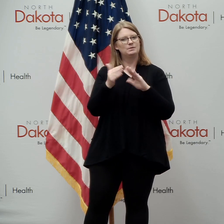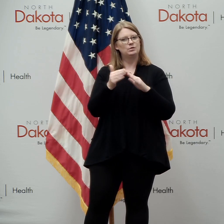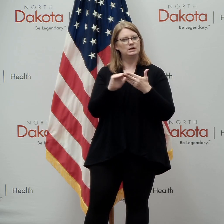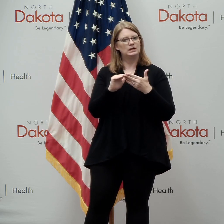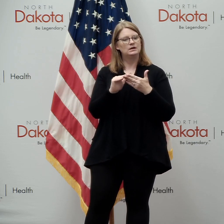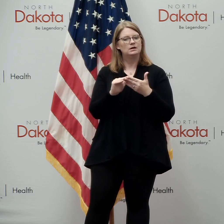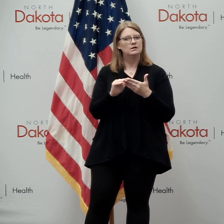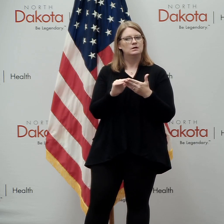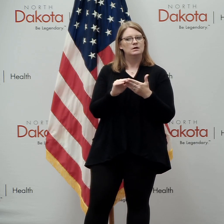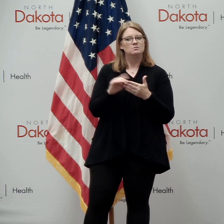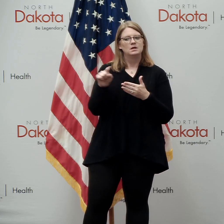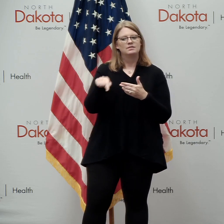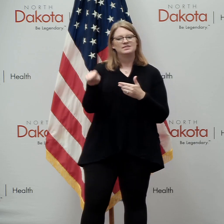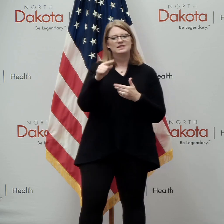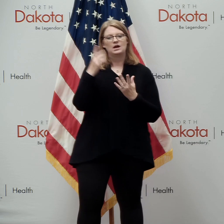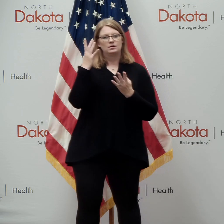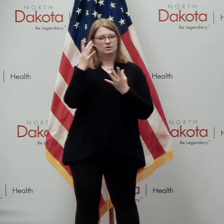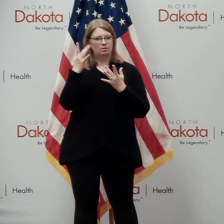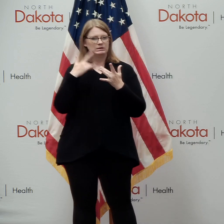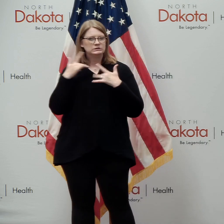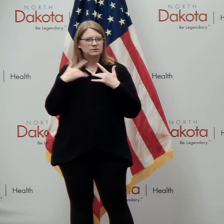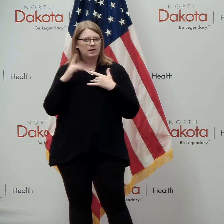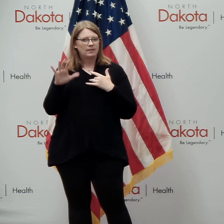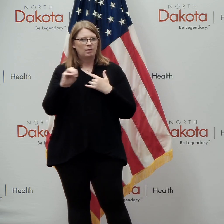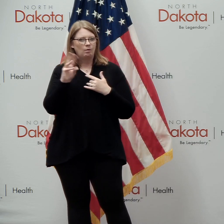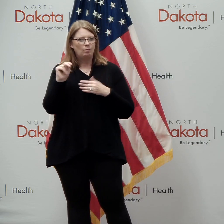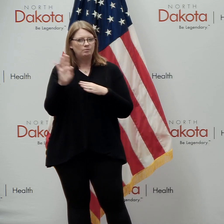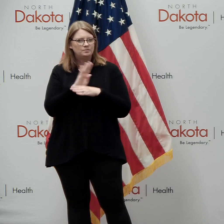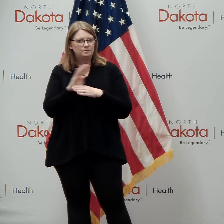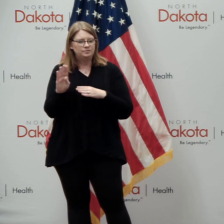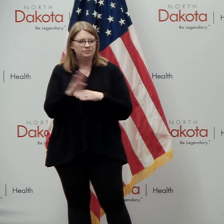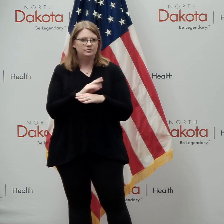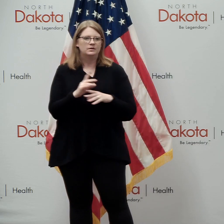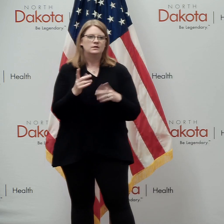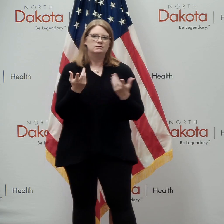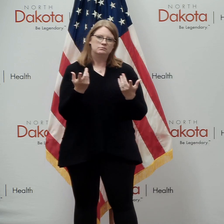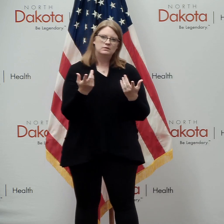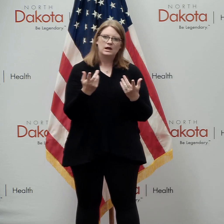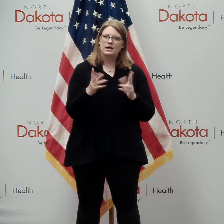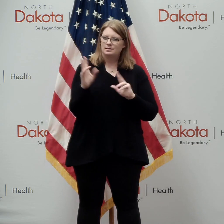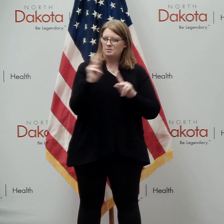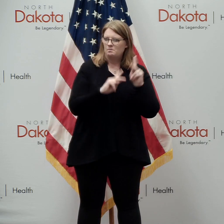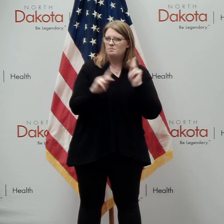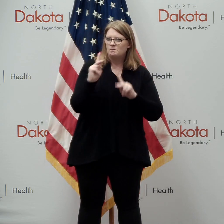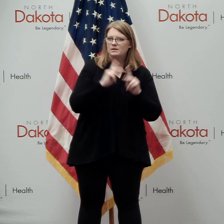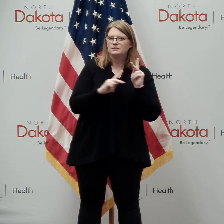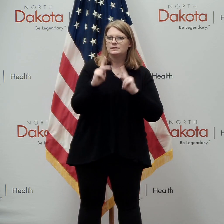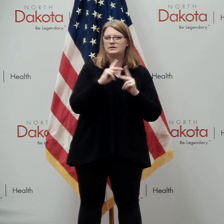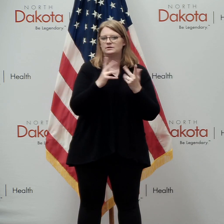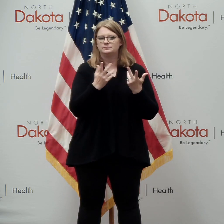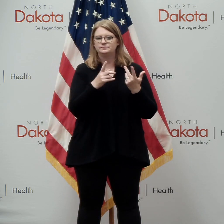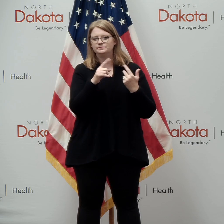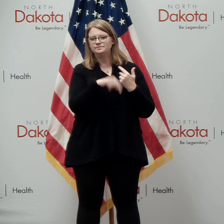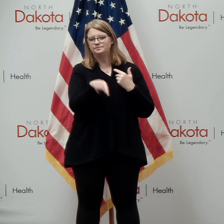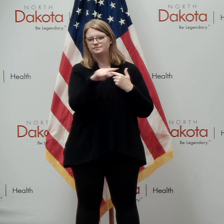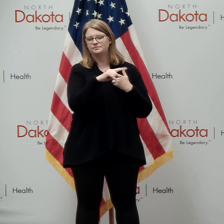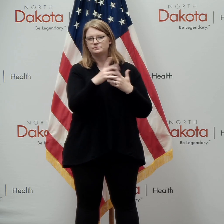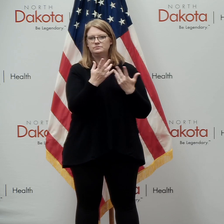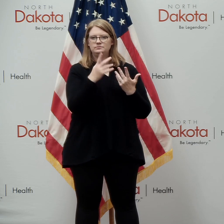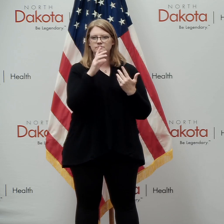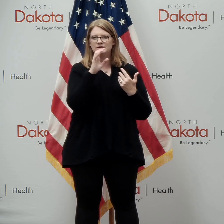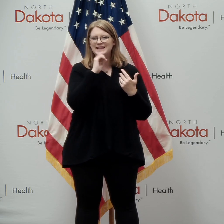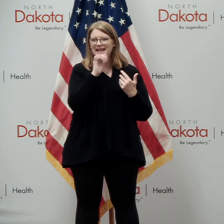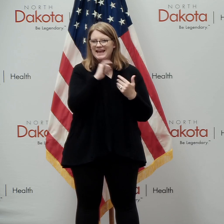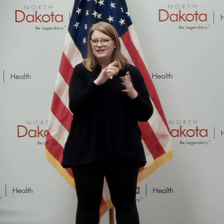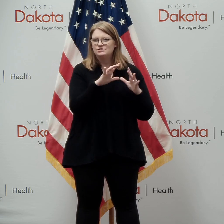can be affected by it. And again, we're probably doing a good job of reaching those that are most vulnerable, just based on the age